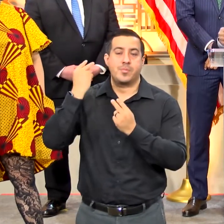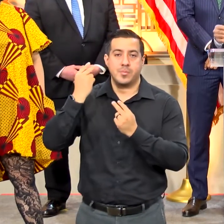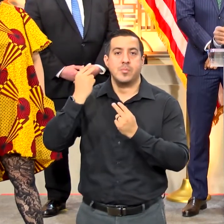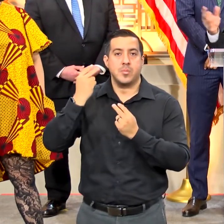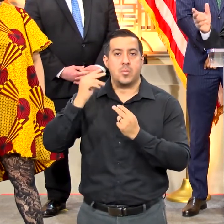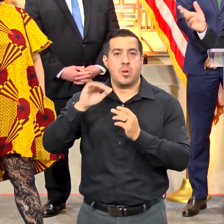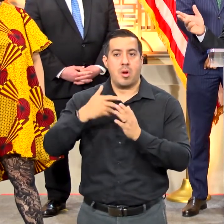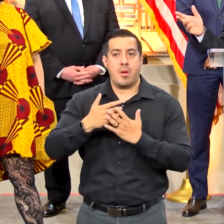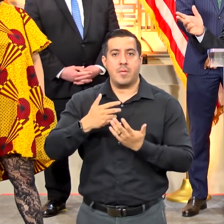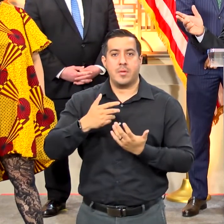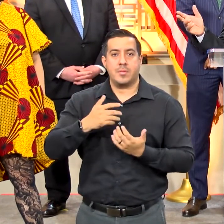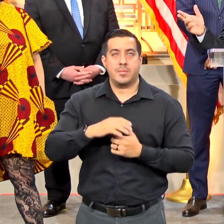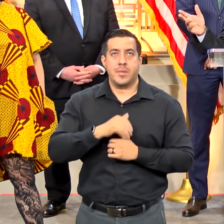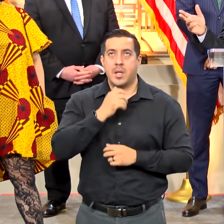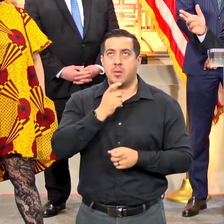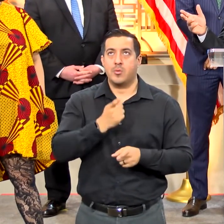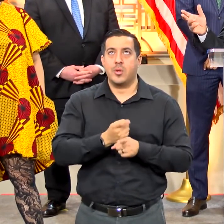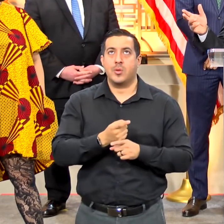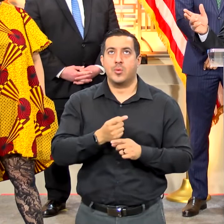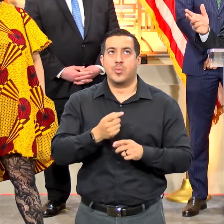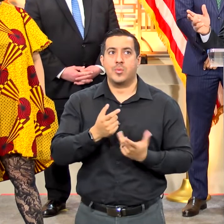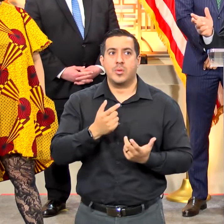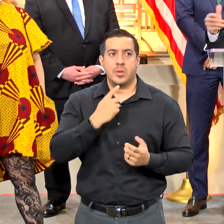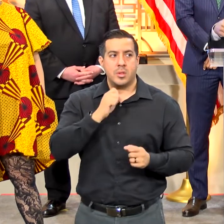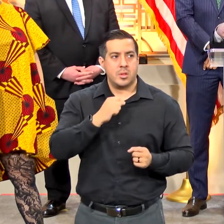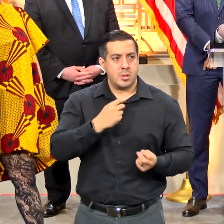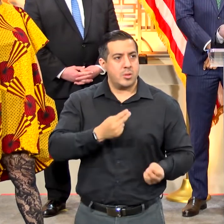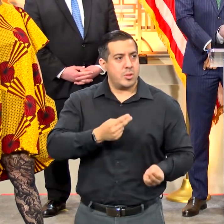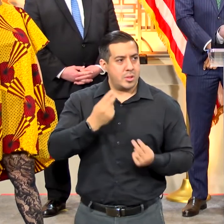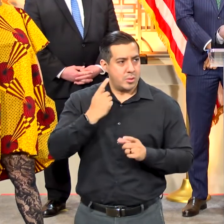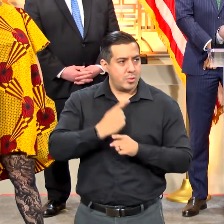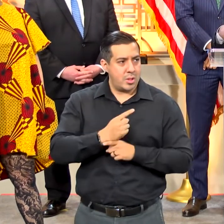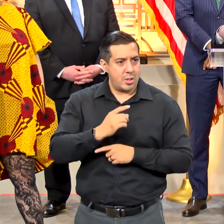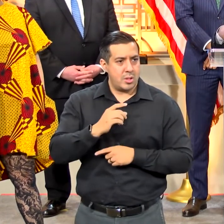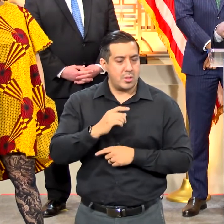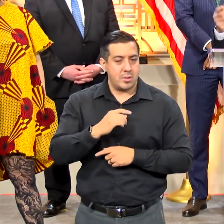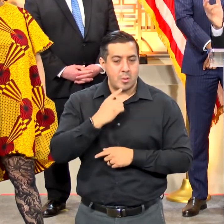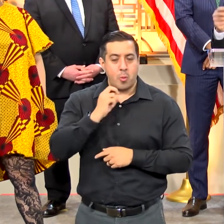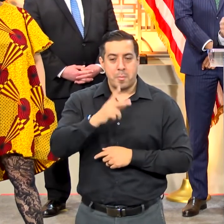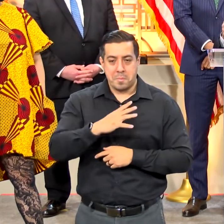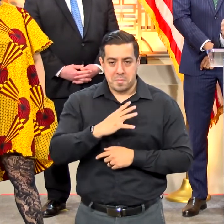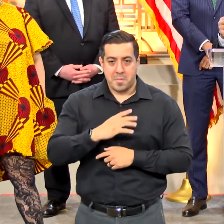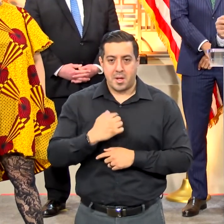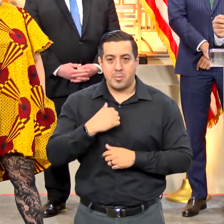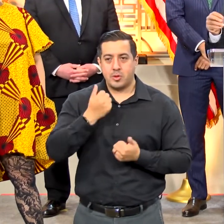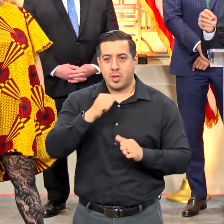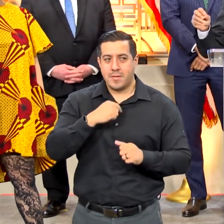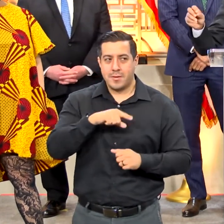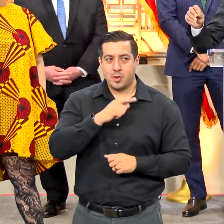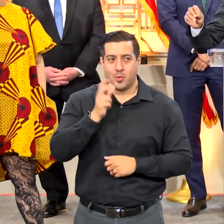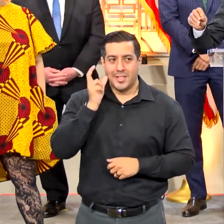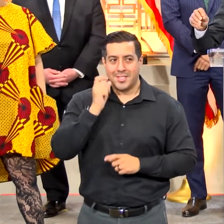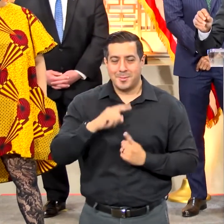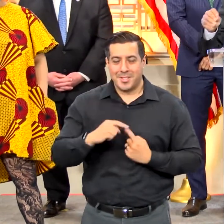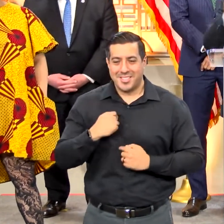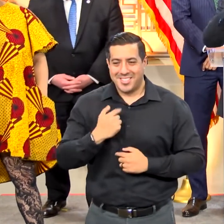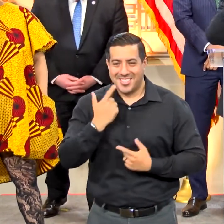commemorating. No, that's not the word I'm looking for. Is it commemorating? Okay, I was just trying to see if y'all were listening.